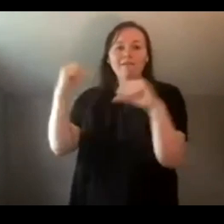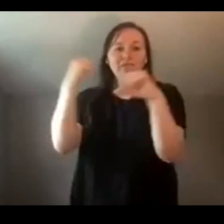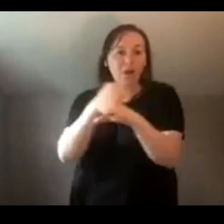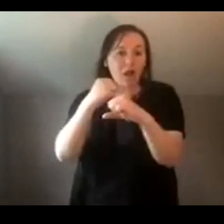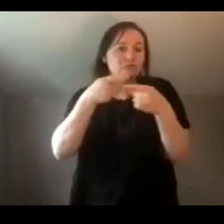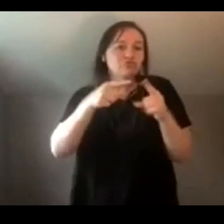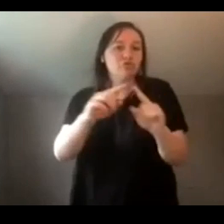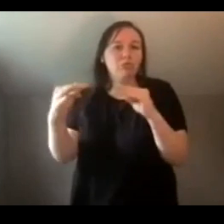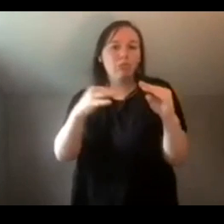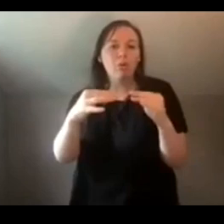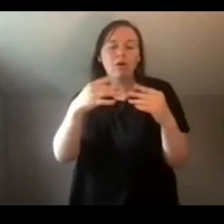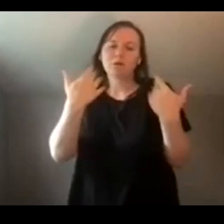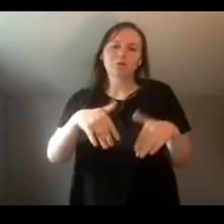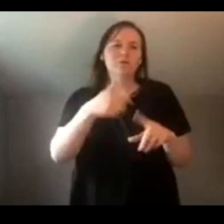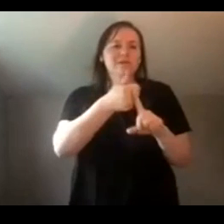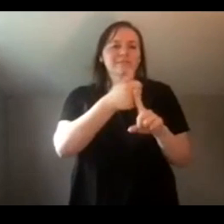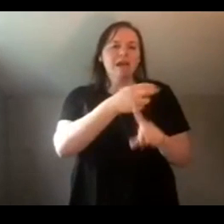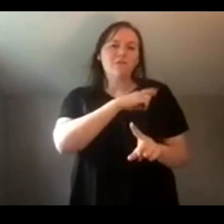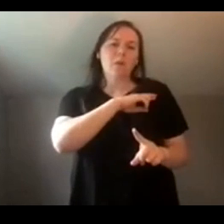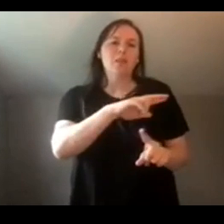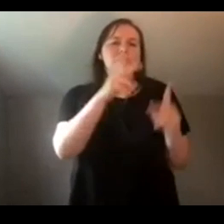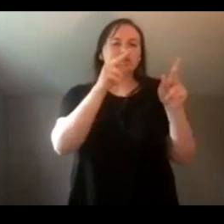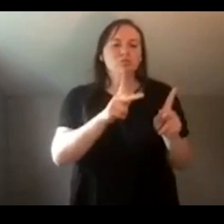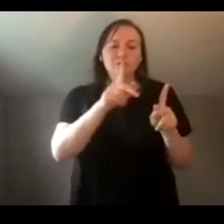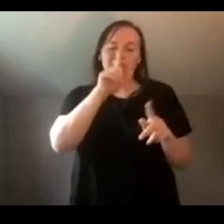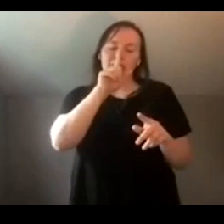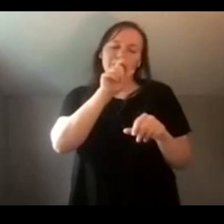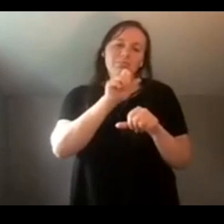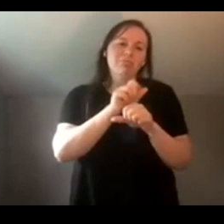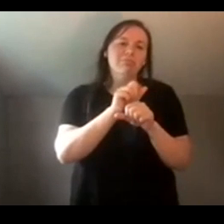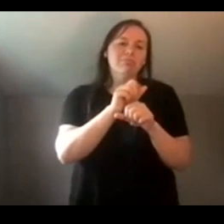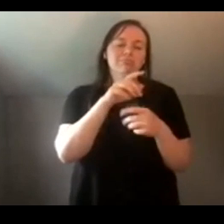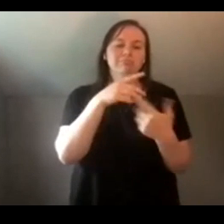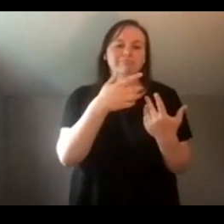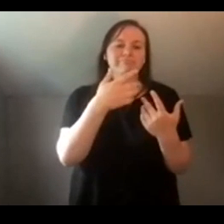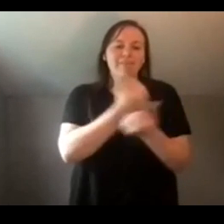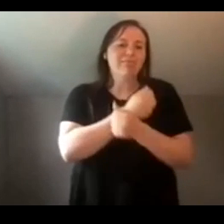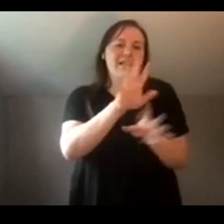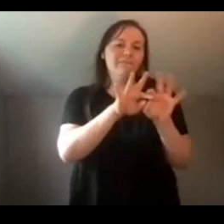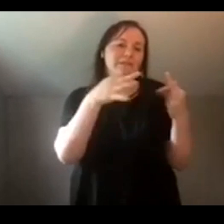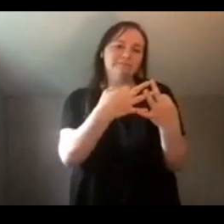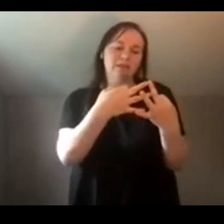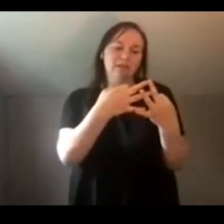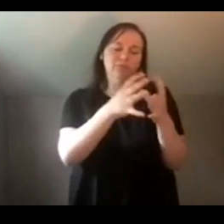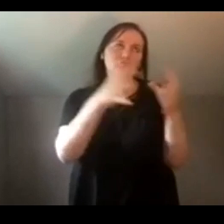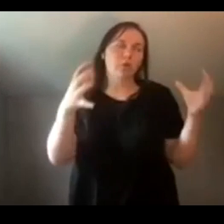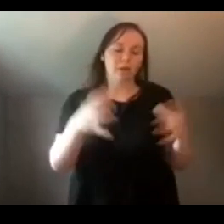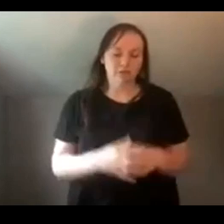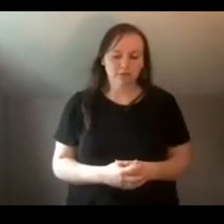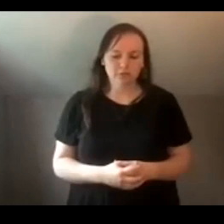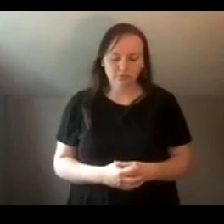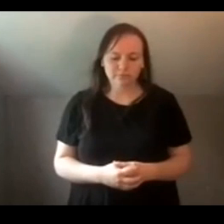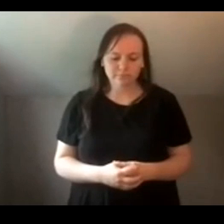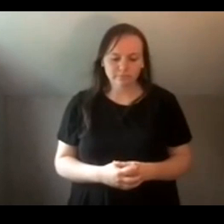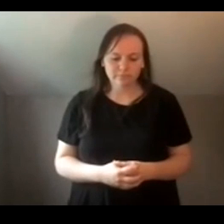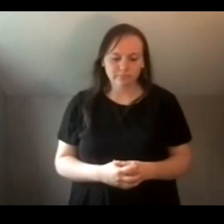very religious, and loved his family deeply. A remarkable life lived. And what of his